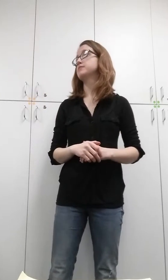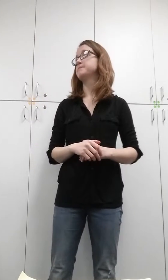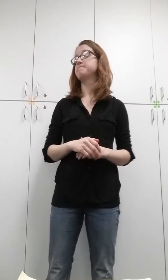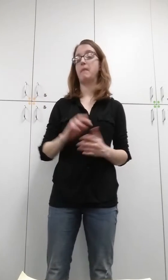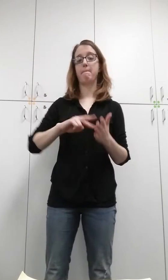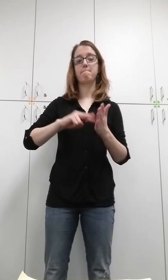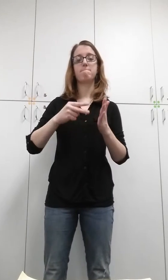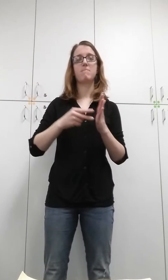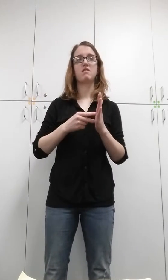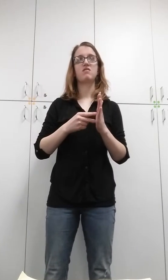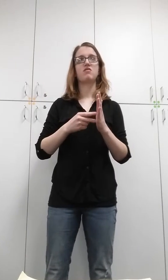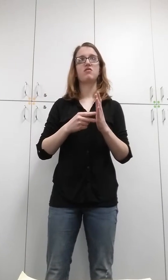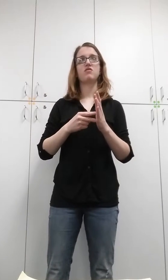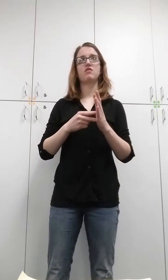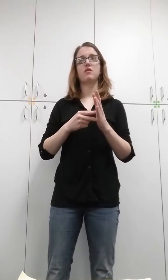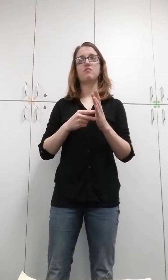their families.